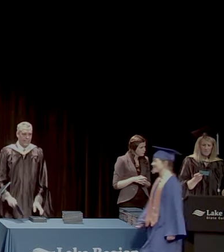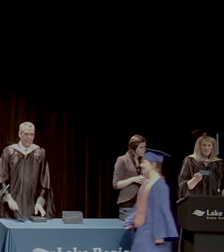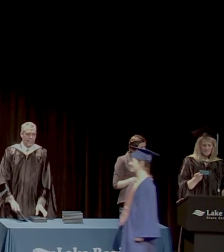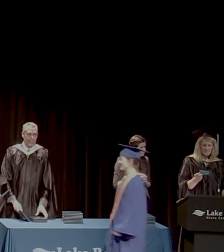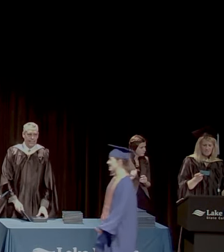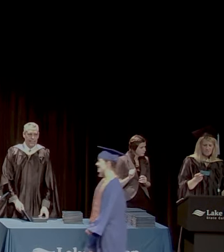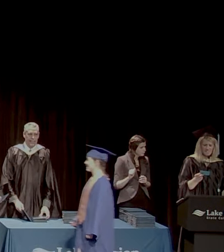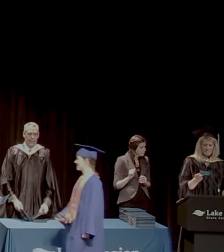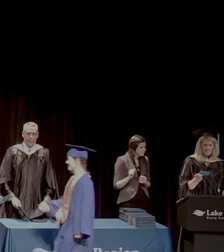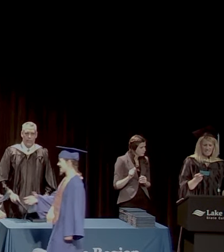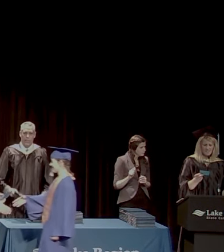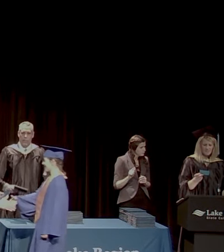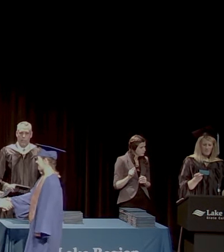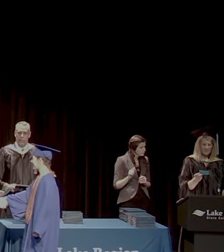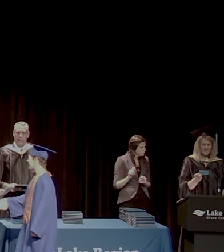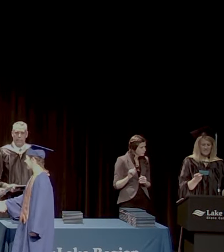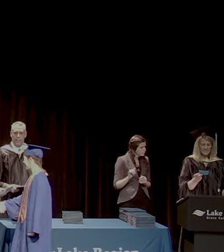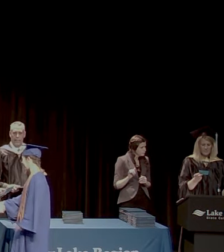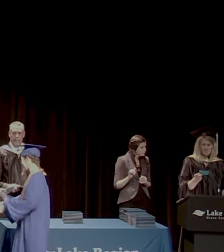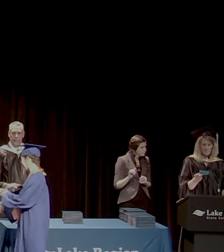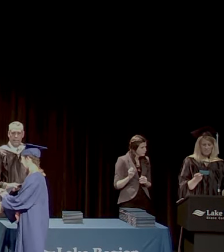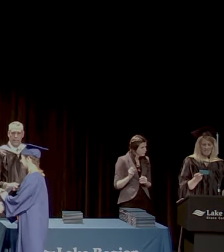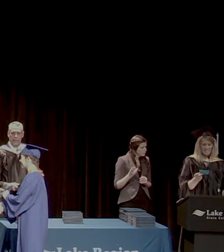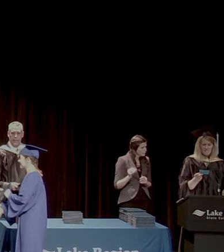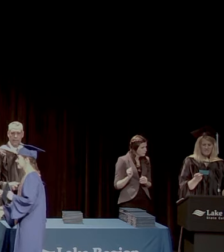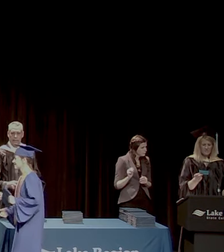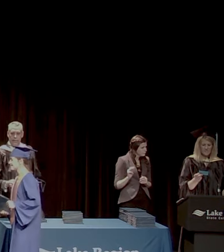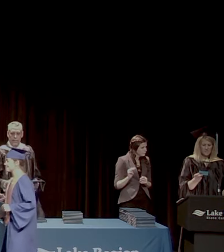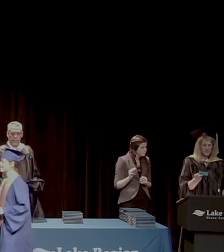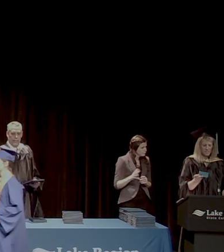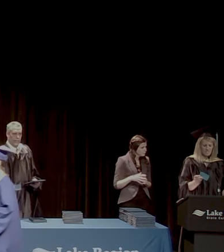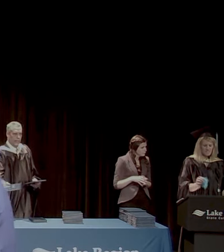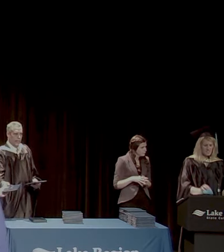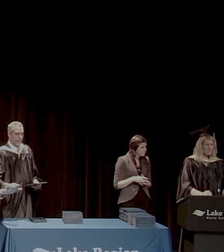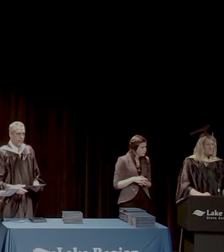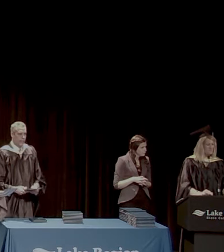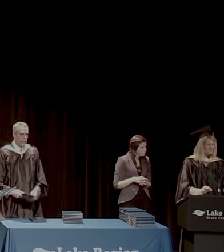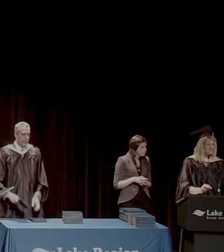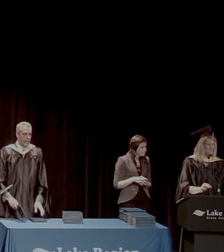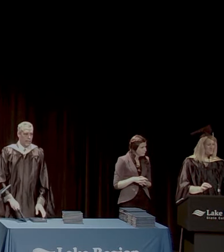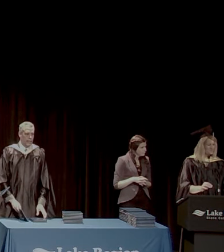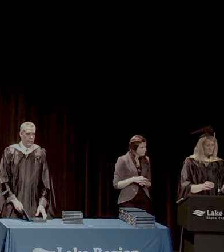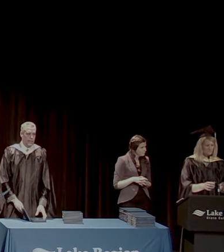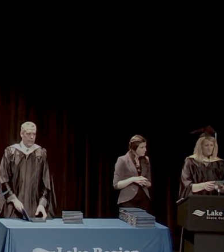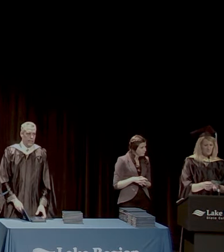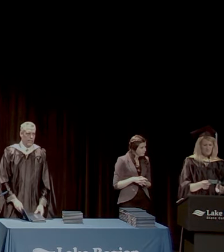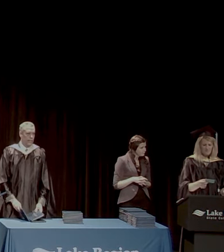Alicia Moser, Associate in Science, Liberal Arts, Associate in Applied Science, Fitness Trainer Technician.